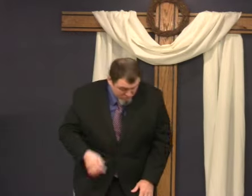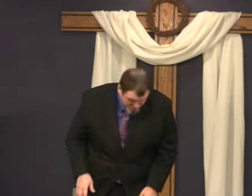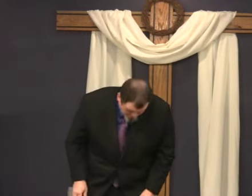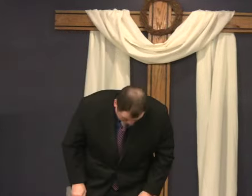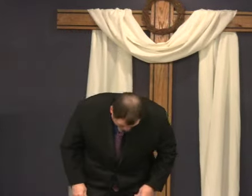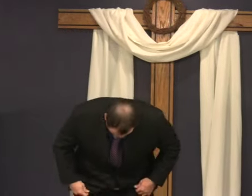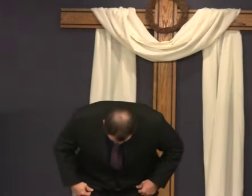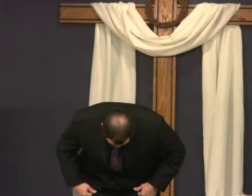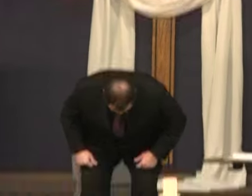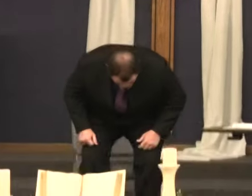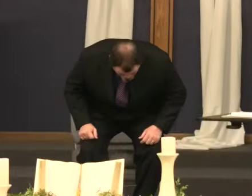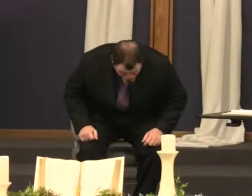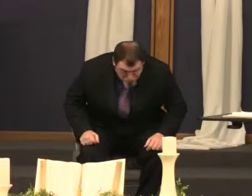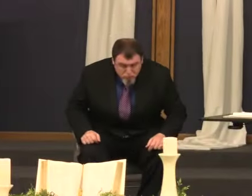And Jesus says,